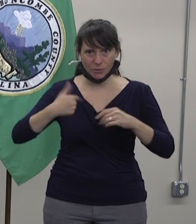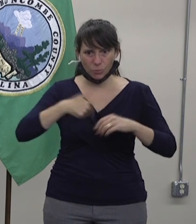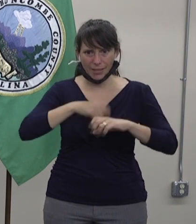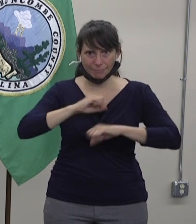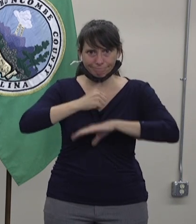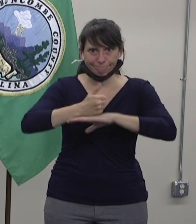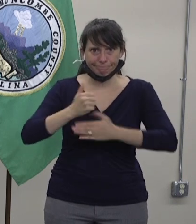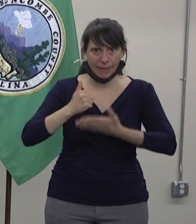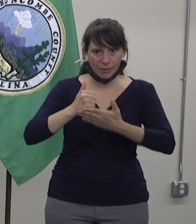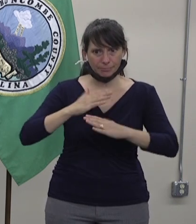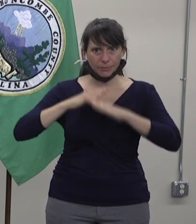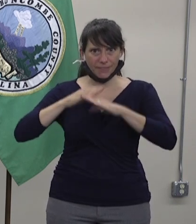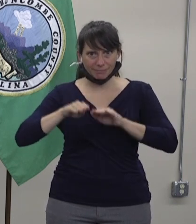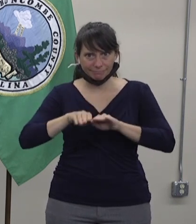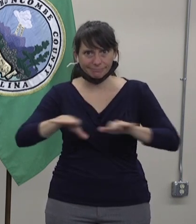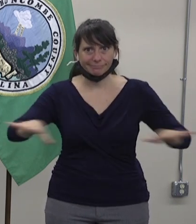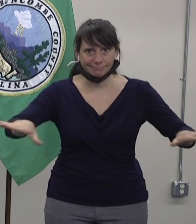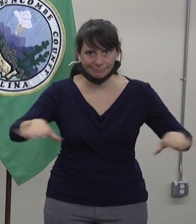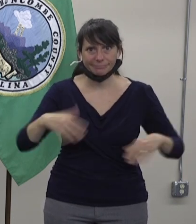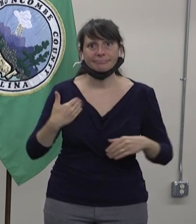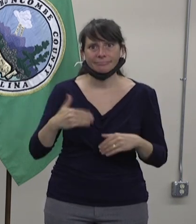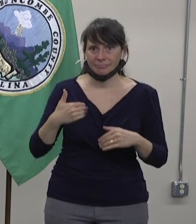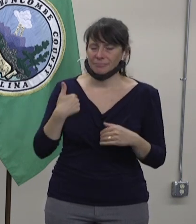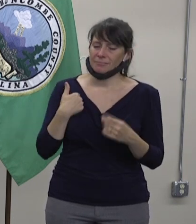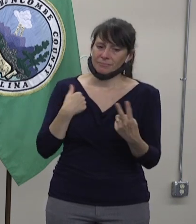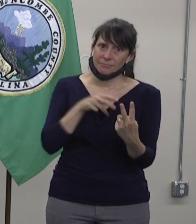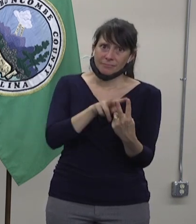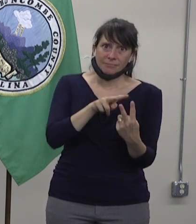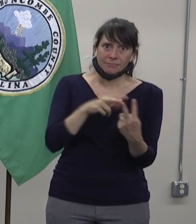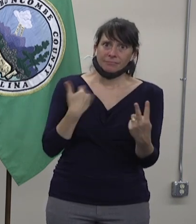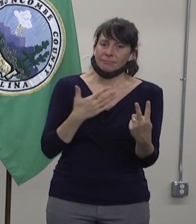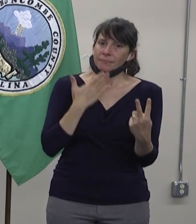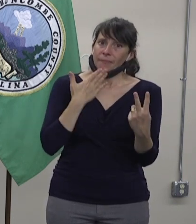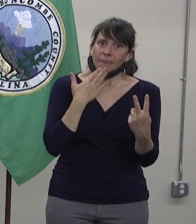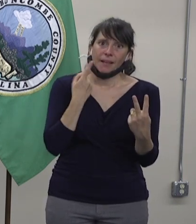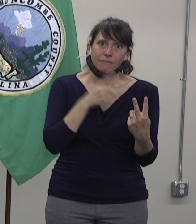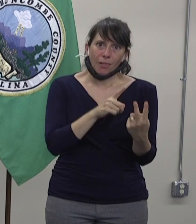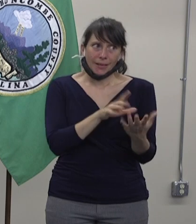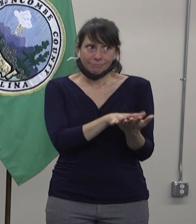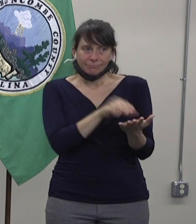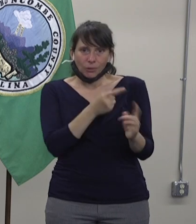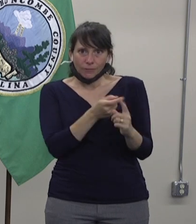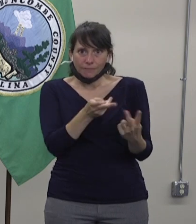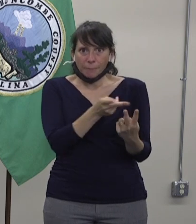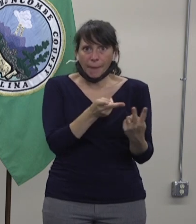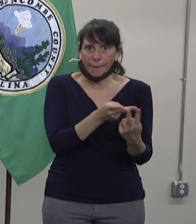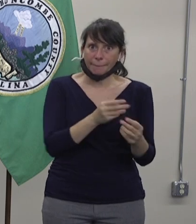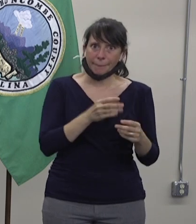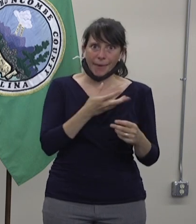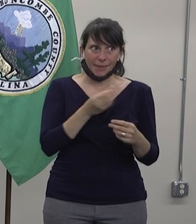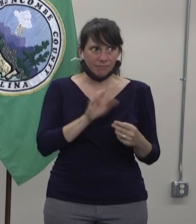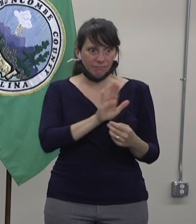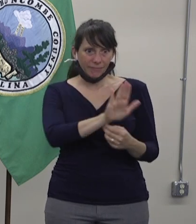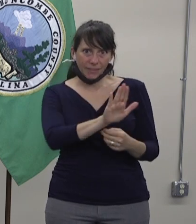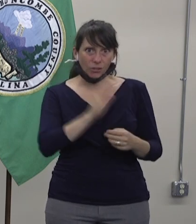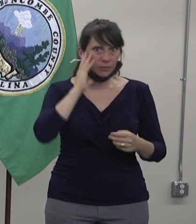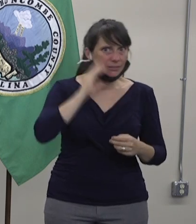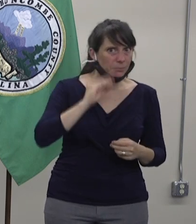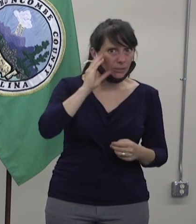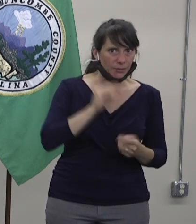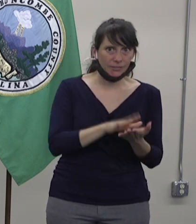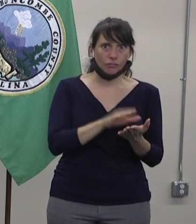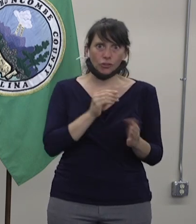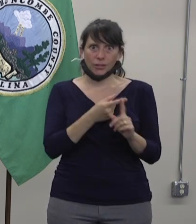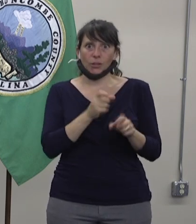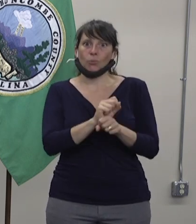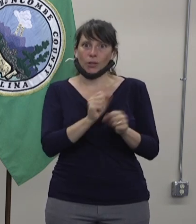very fortunate to be able to draw upon their knowledge and deep experience here in Buncombe County, and I look forward to continuing our